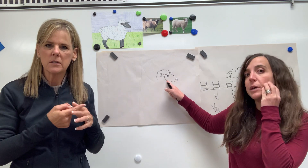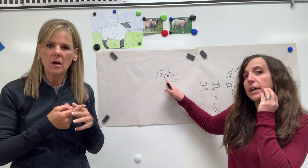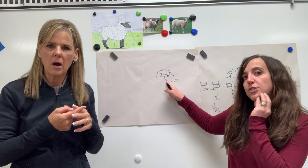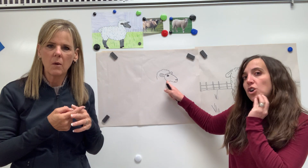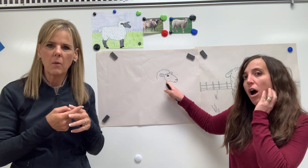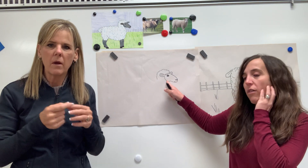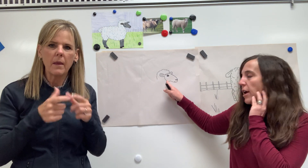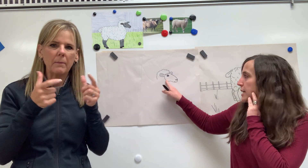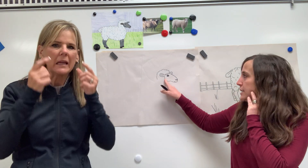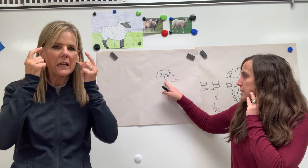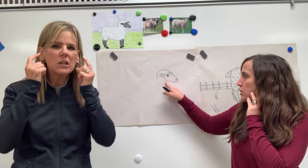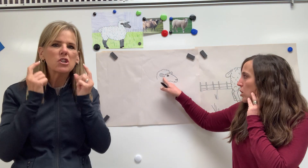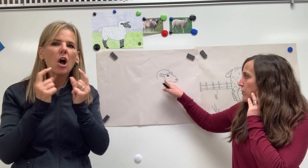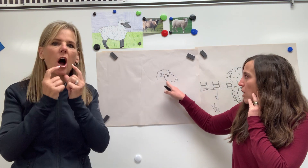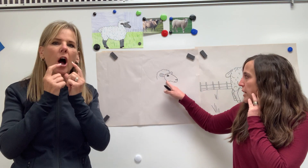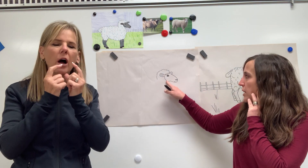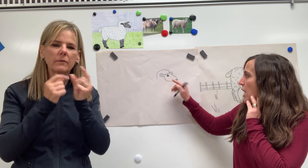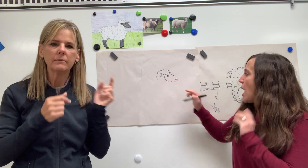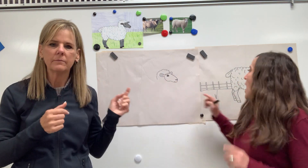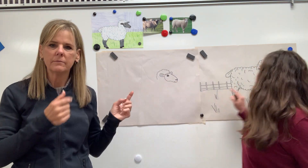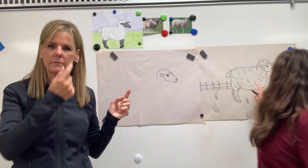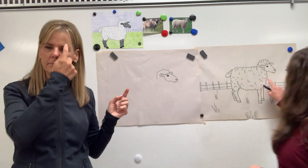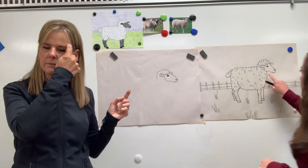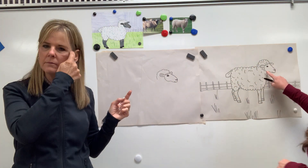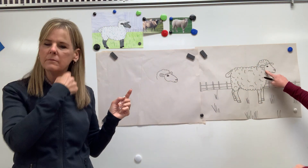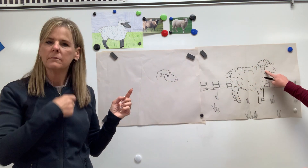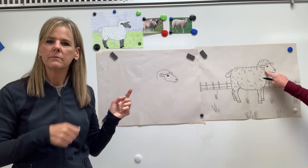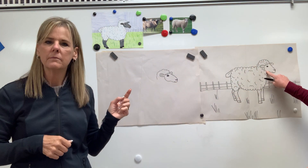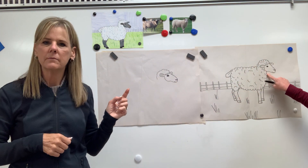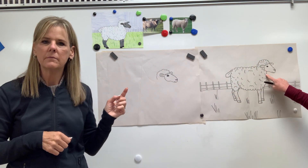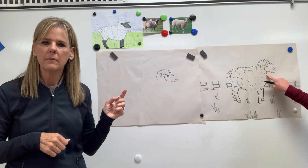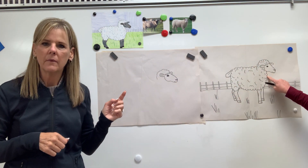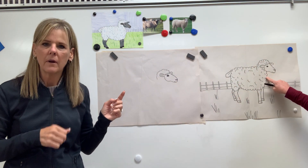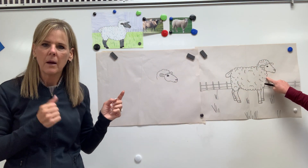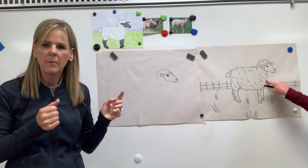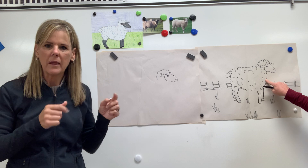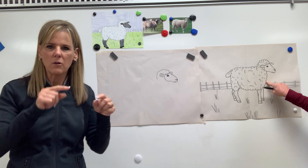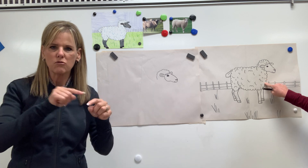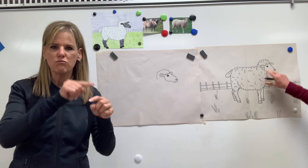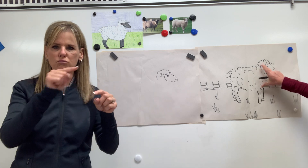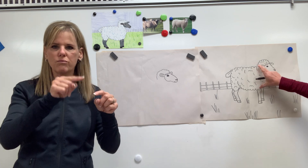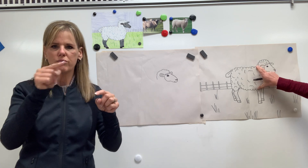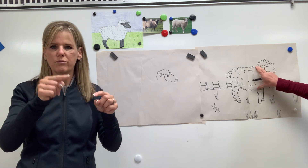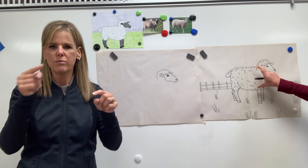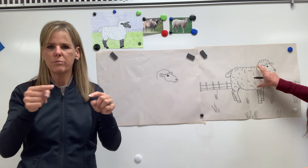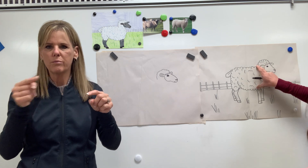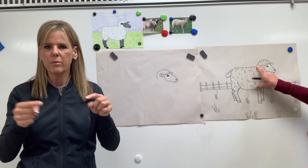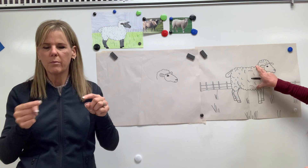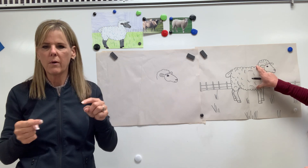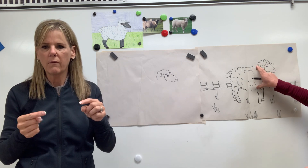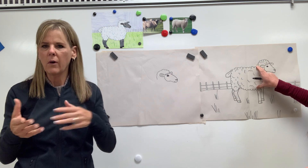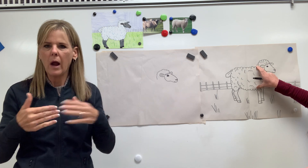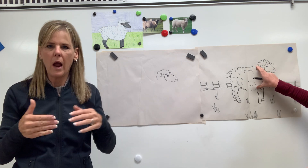big jawline is, this curved line, and I'm gonna make those fluffy lines down for however tall you want his body to